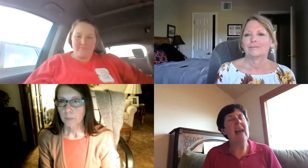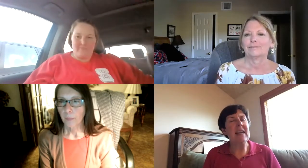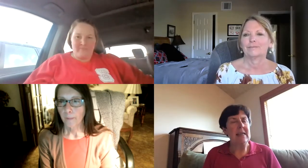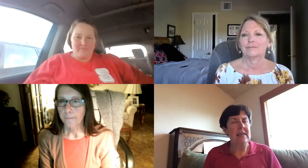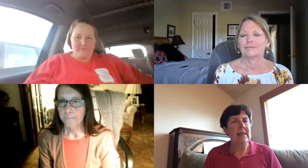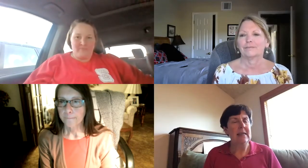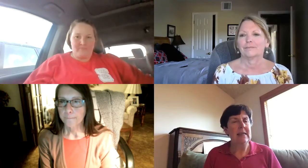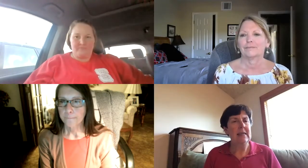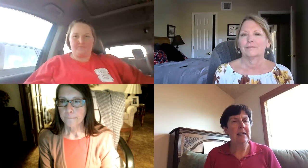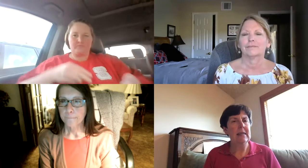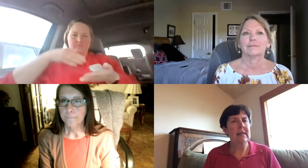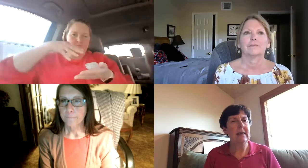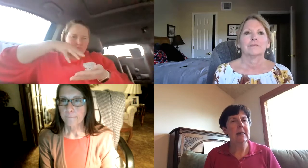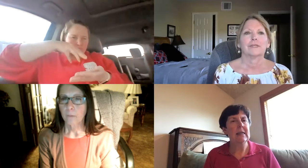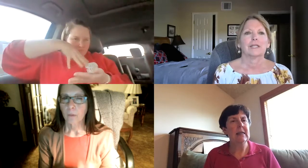Study.